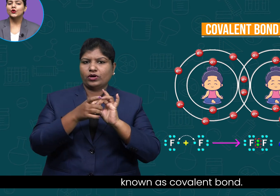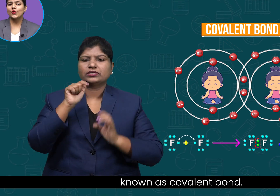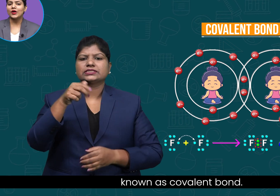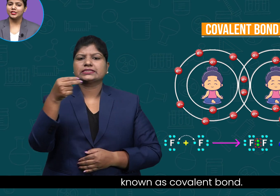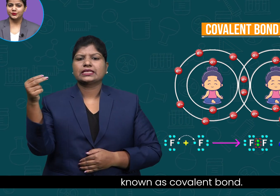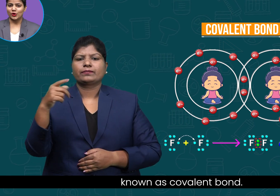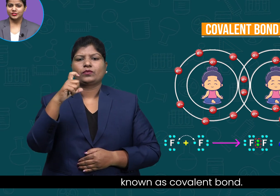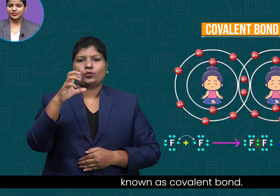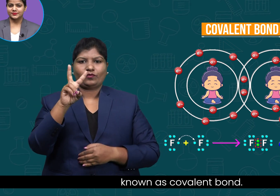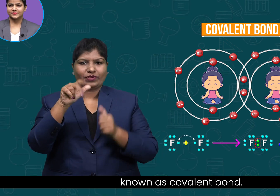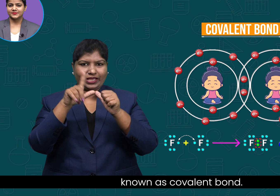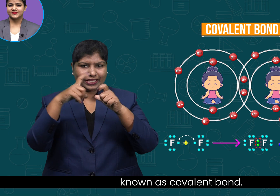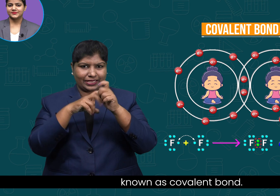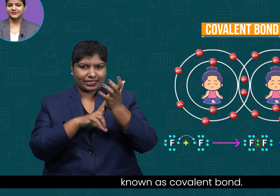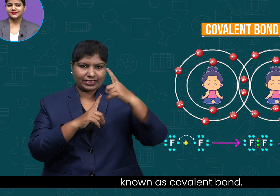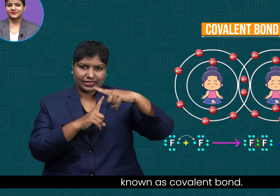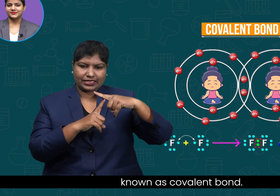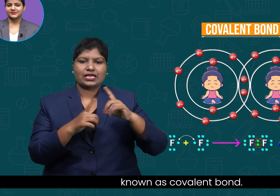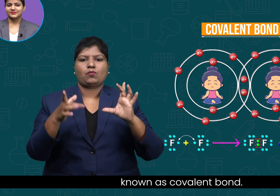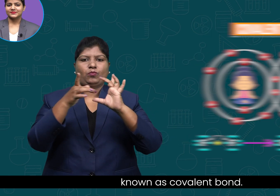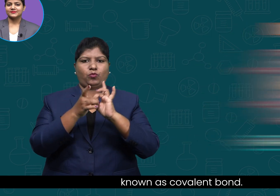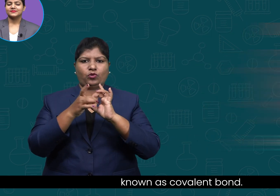as covalent bond.